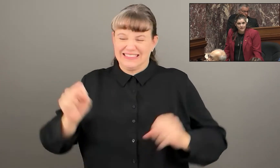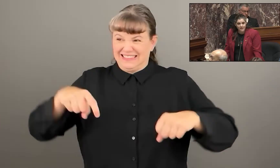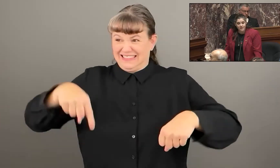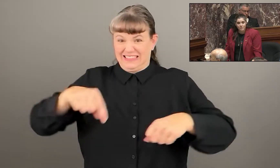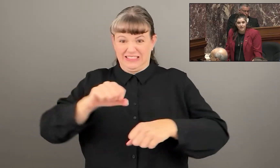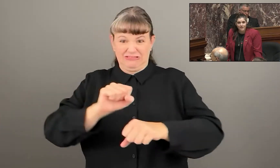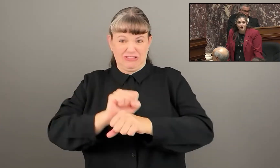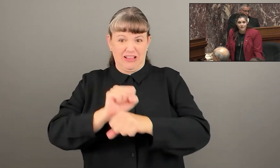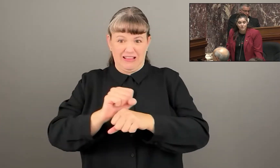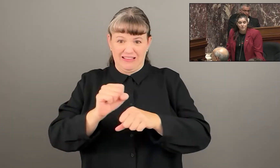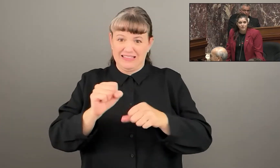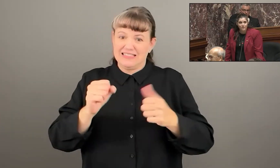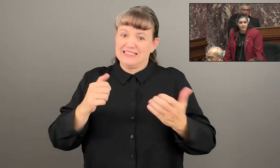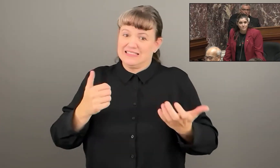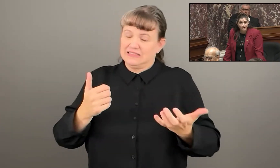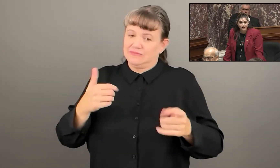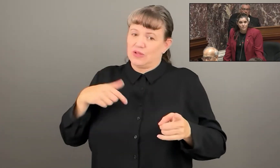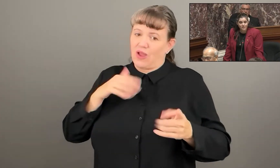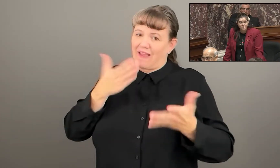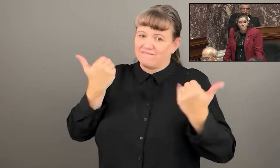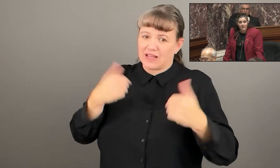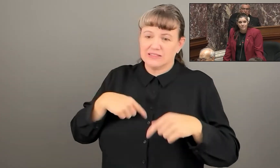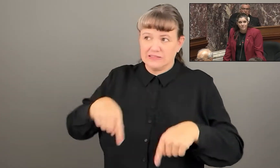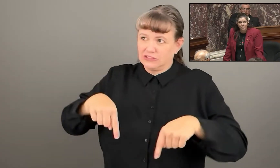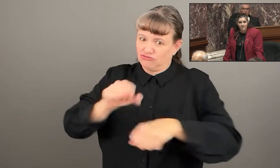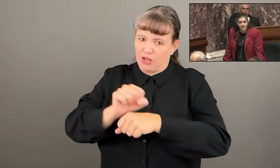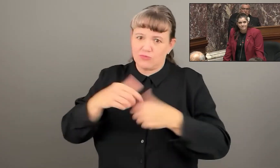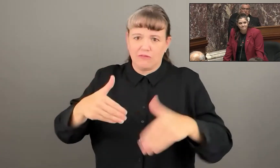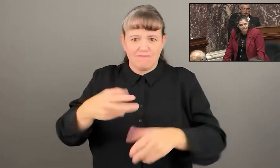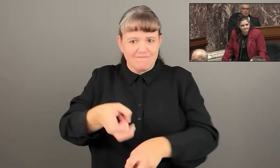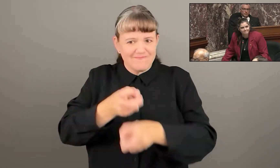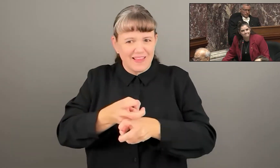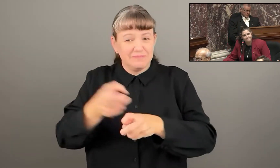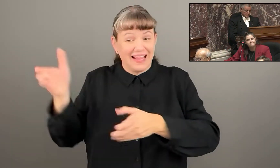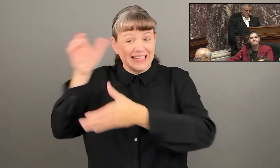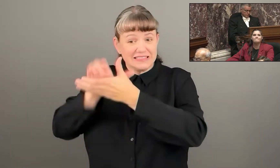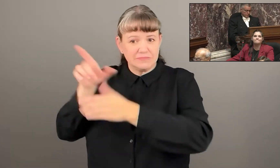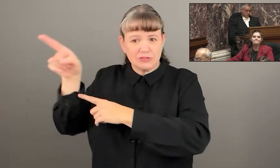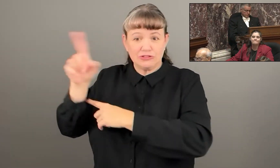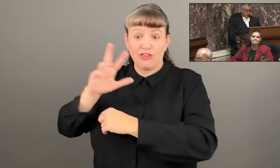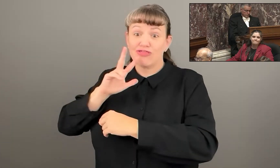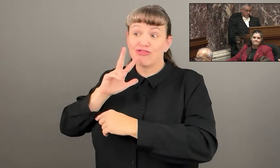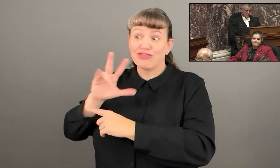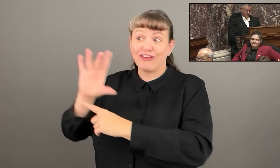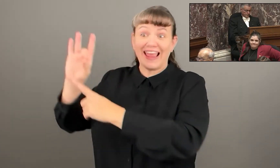I'm spending it here, but I know he enjoys question period and he's watching, so happy birthday.